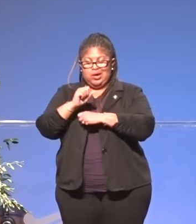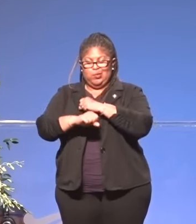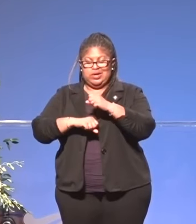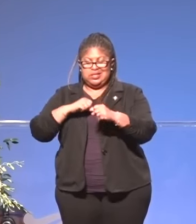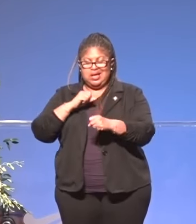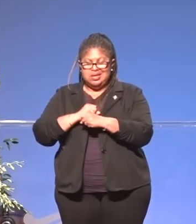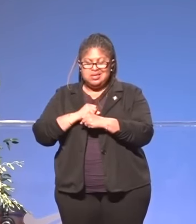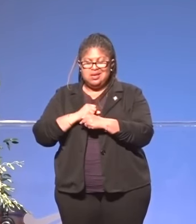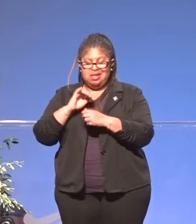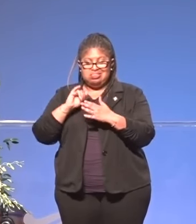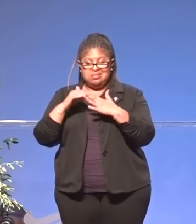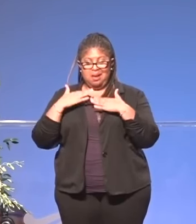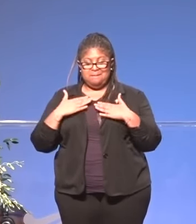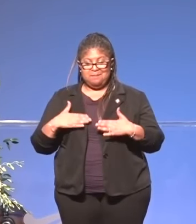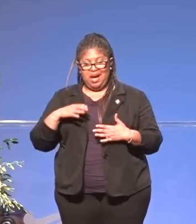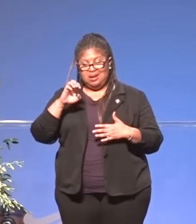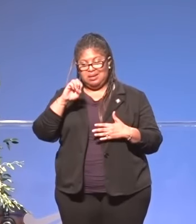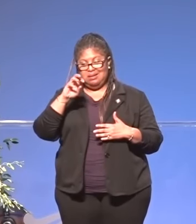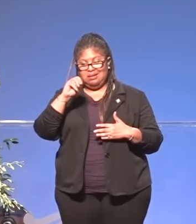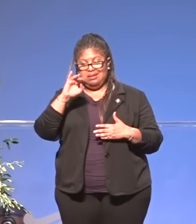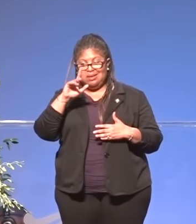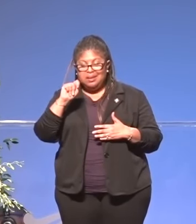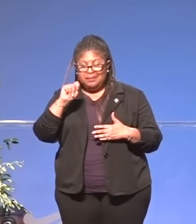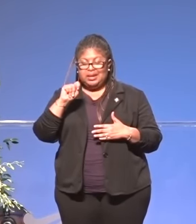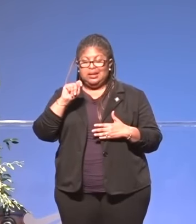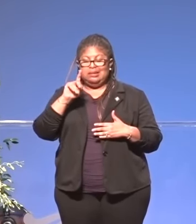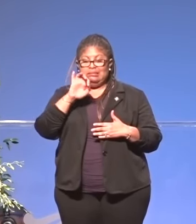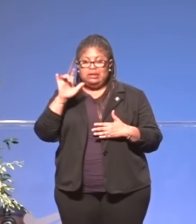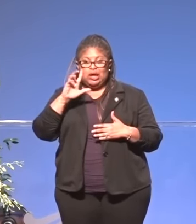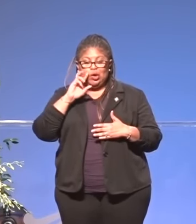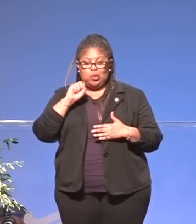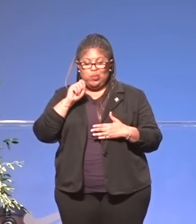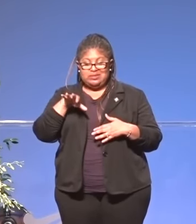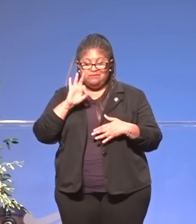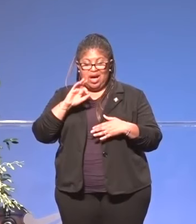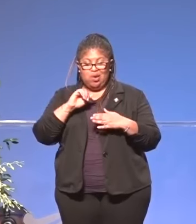of Emit Thiel was found in a body of water in Mississippi.